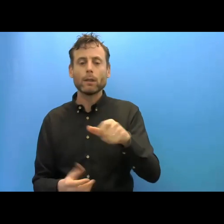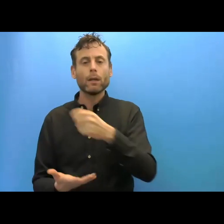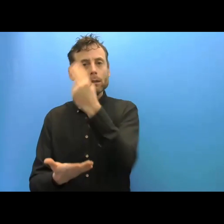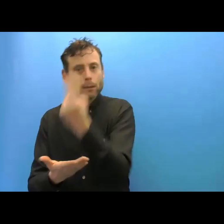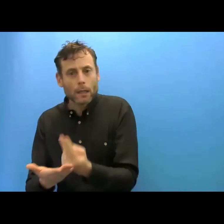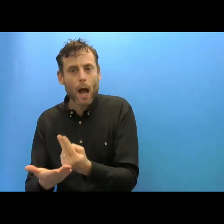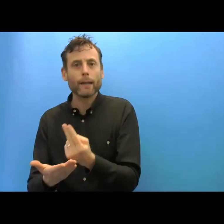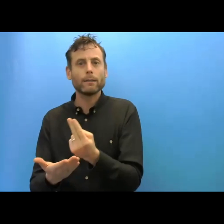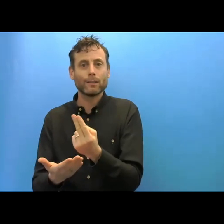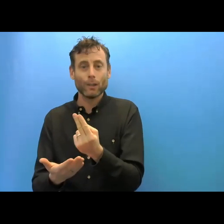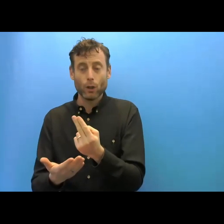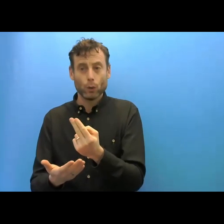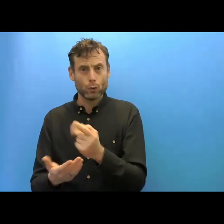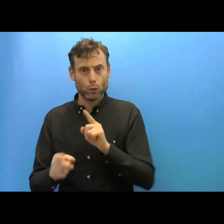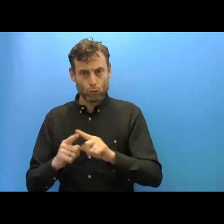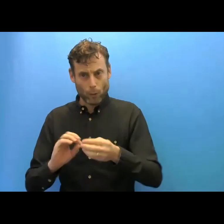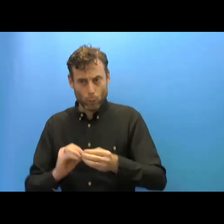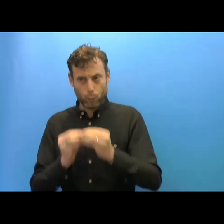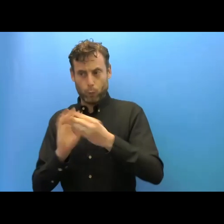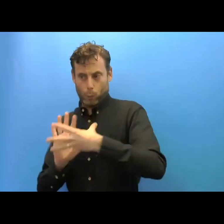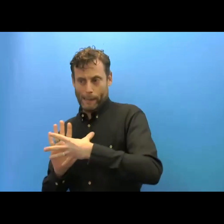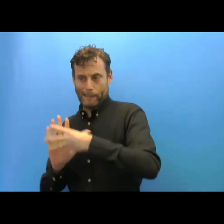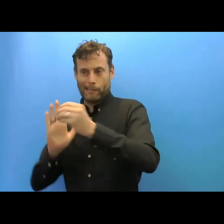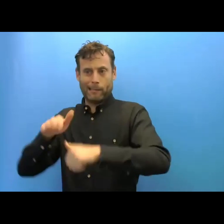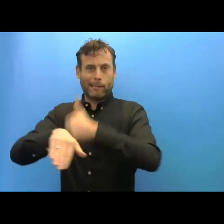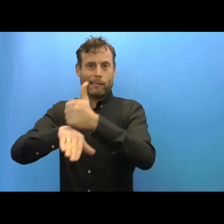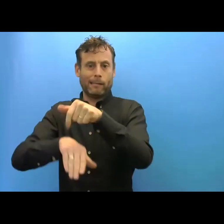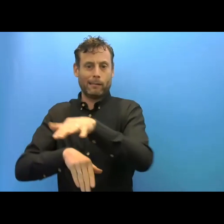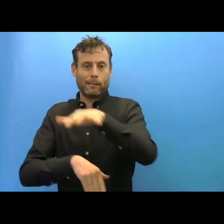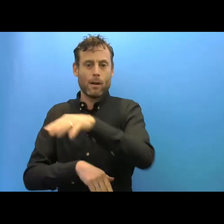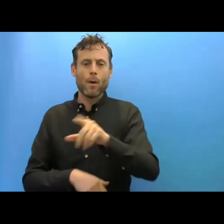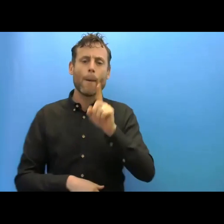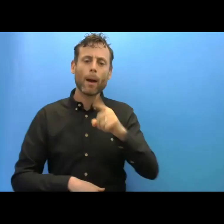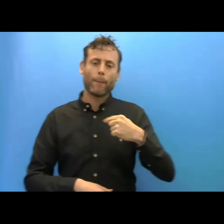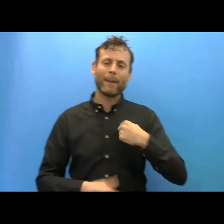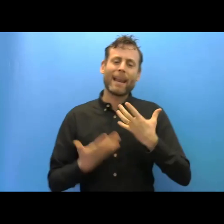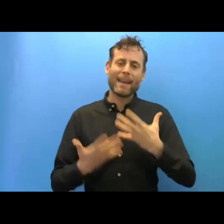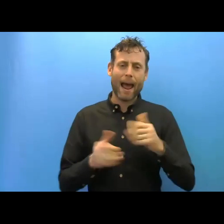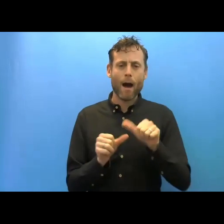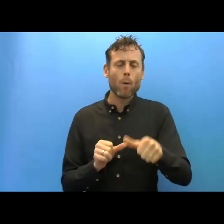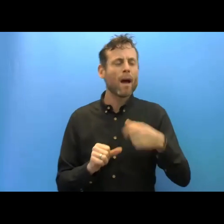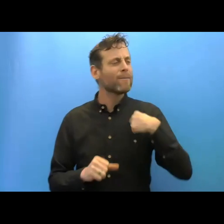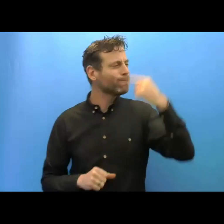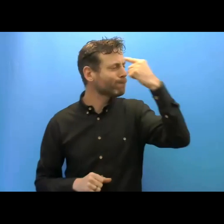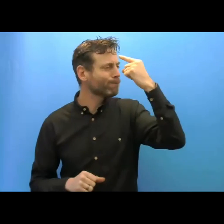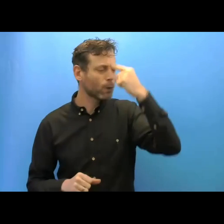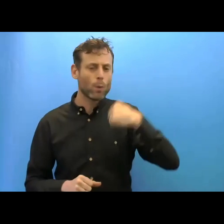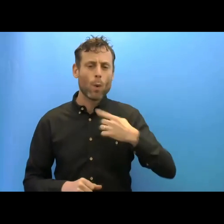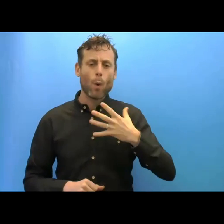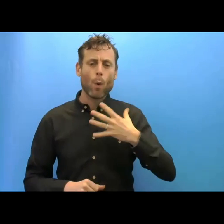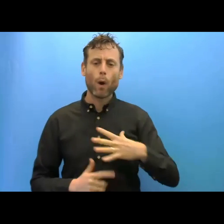to fabricate the room. So what I'm looking for is an opportunity to reimagine